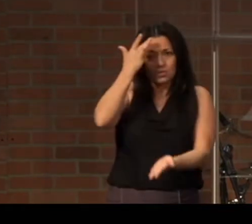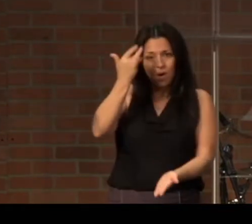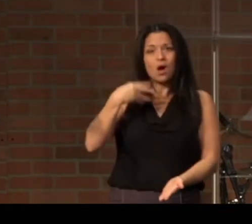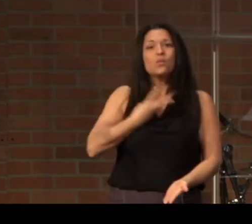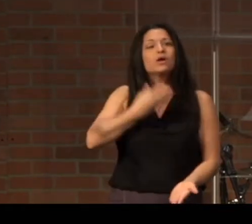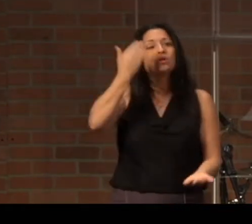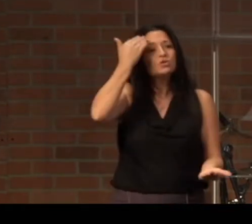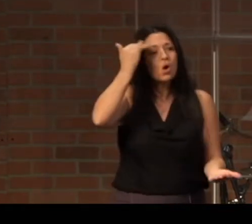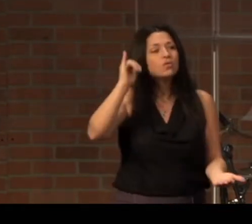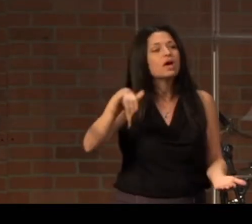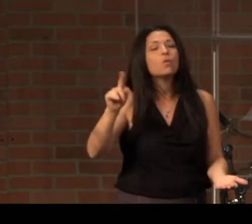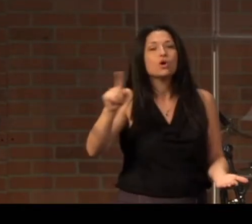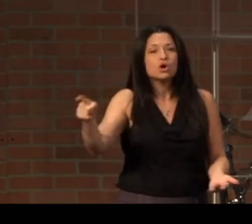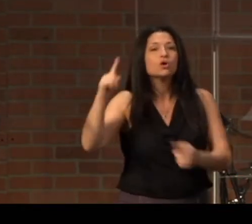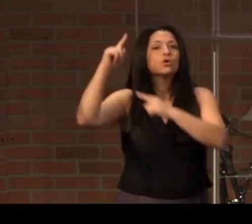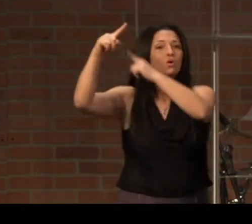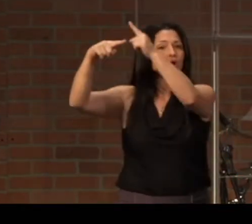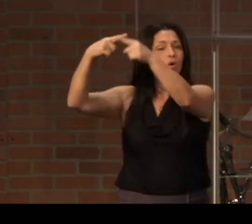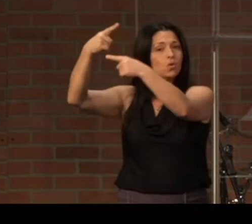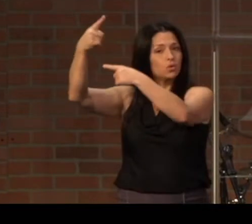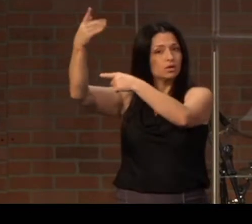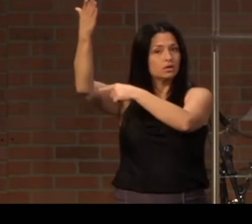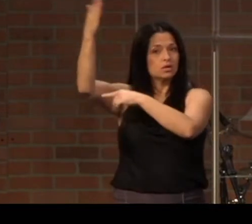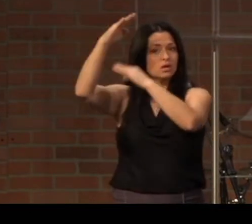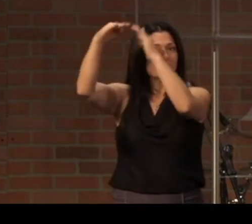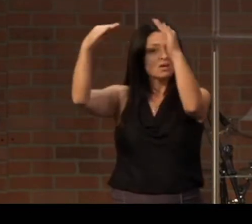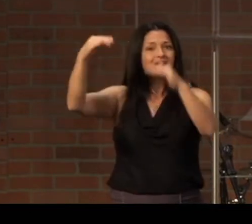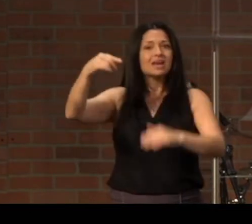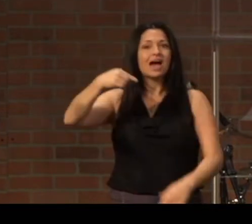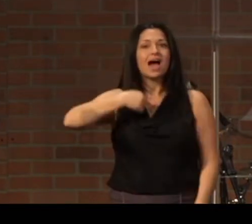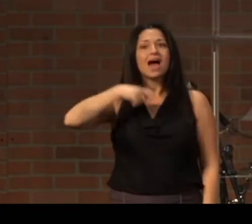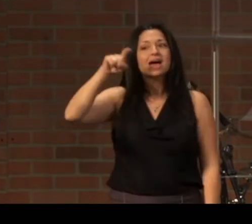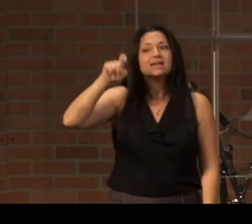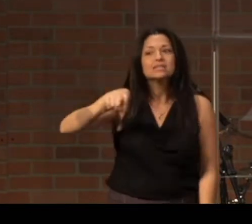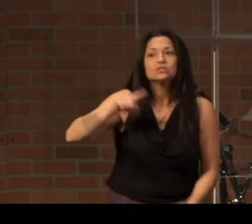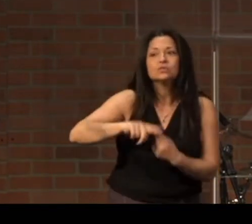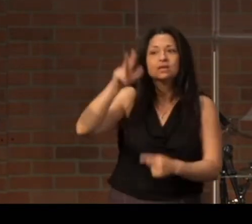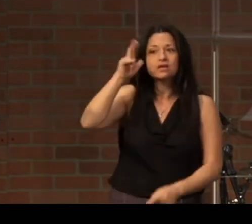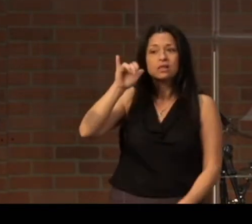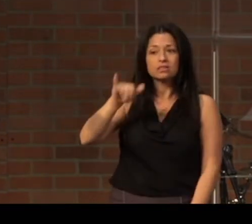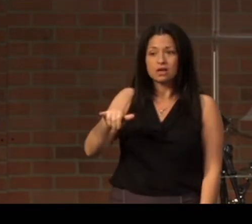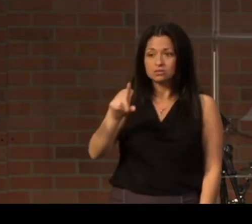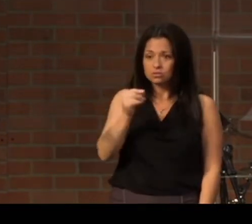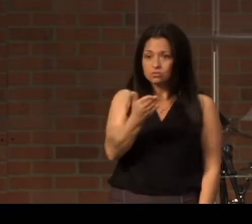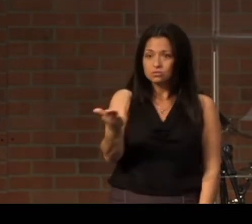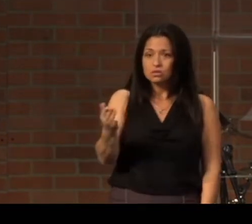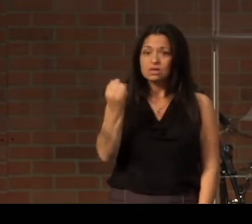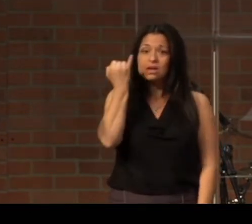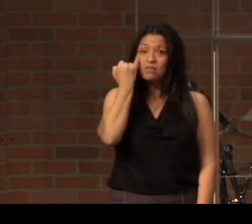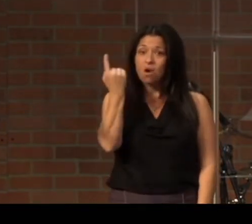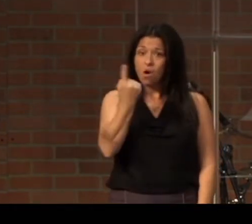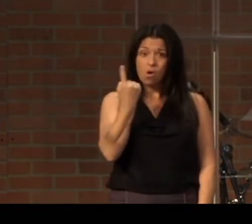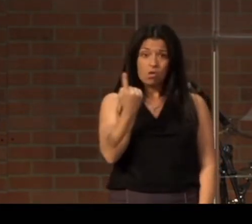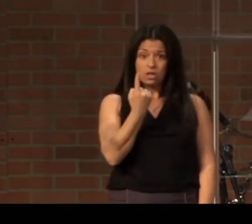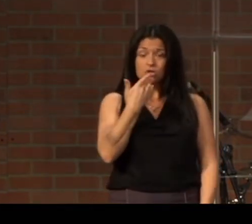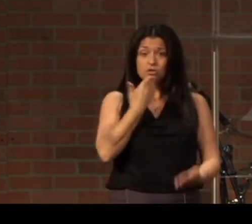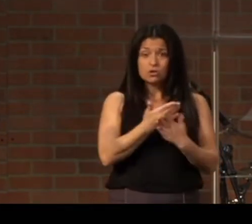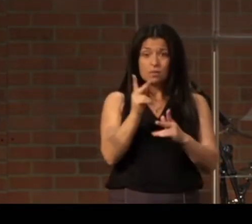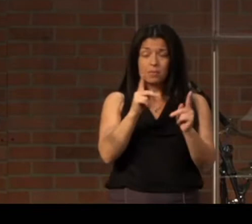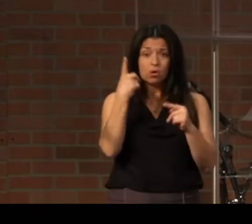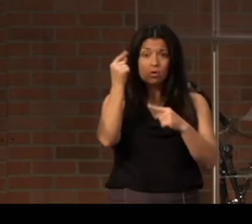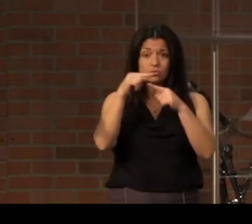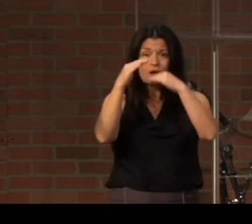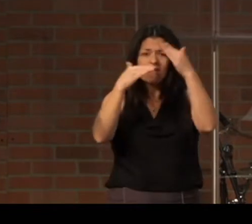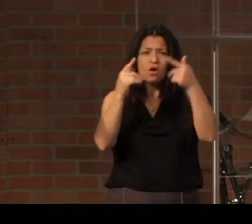I needed to hear that. Don't you? I mean, if only good people go to heaven, what are the rest